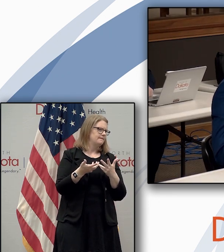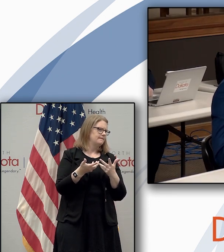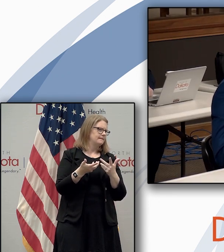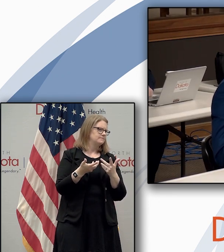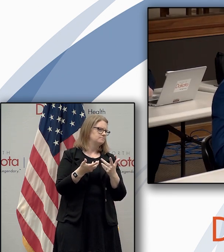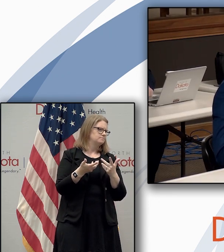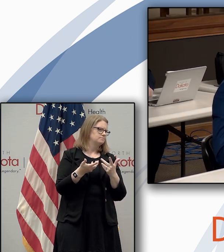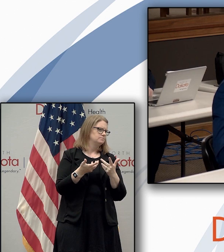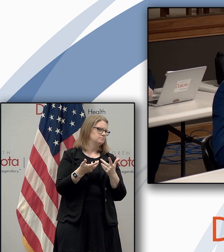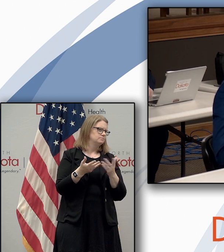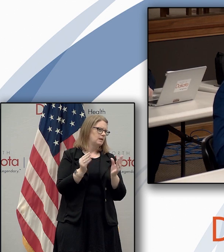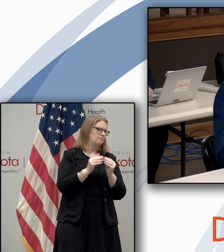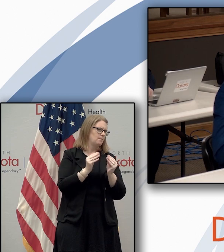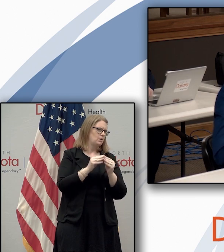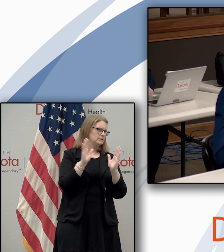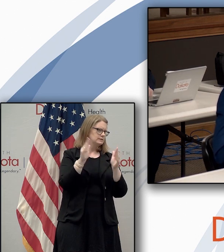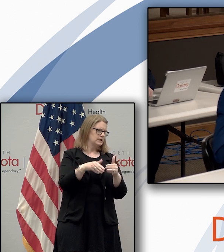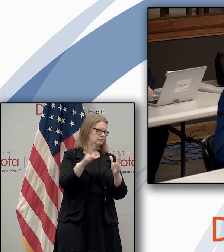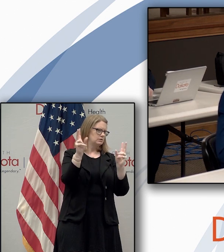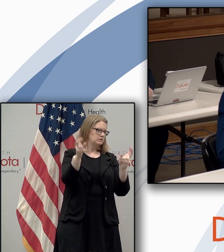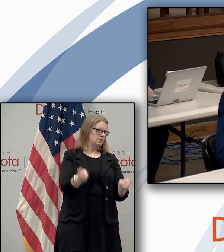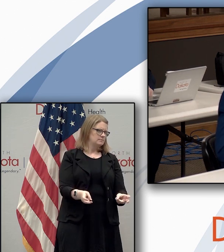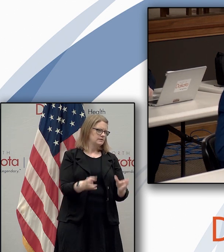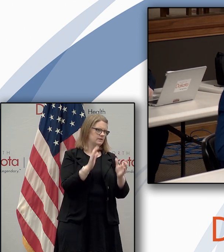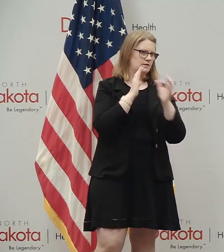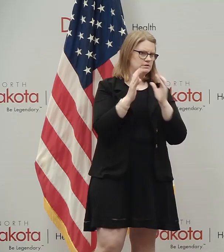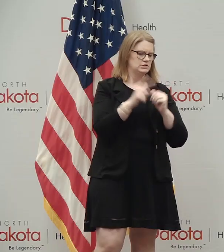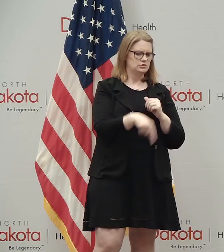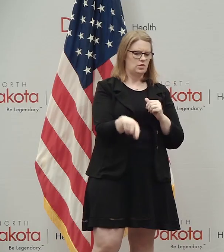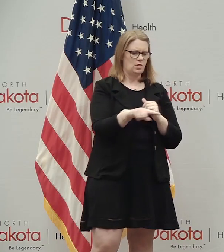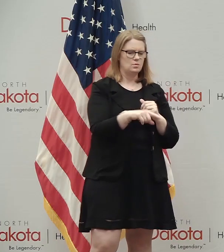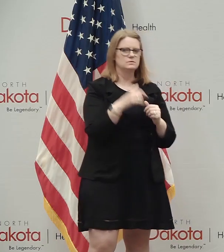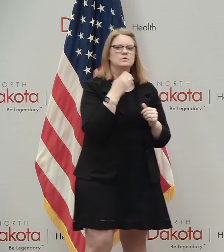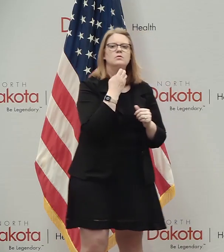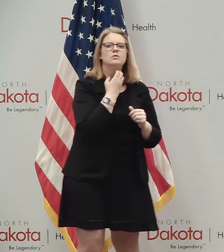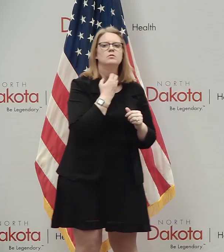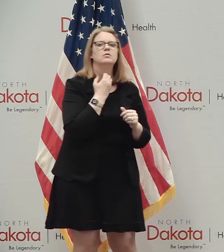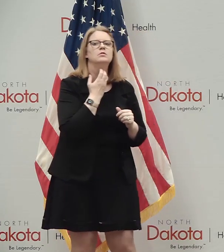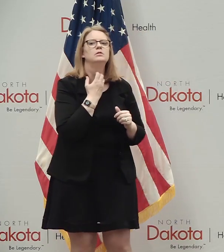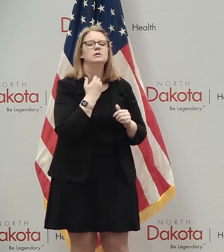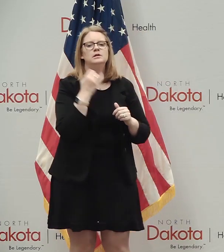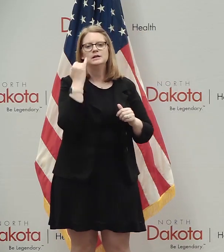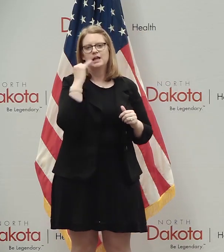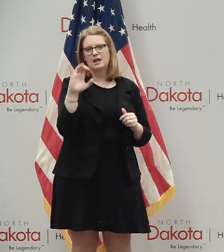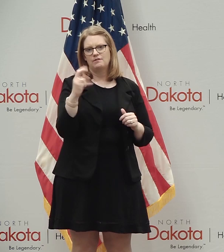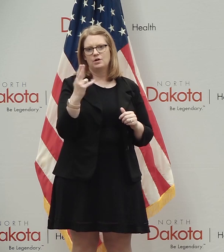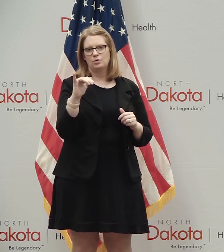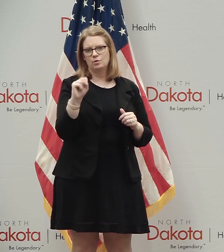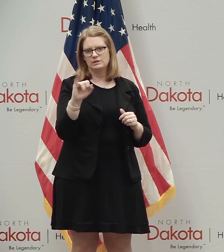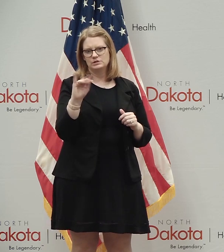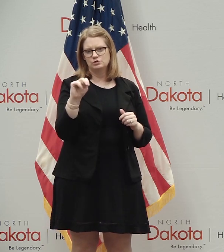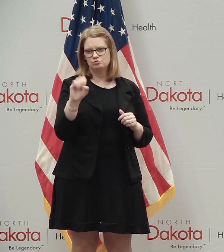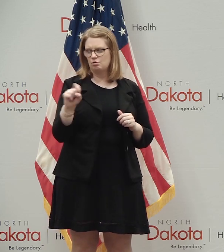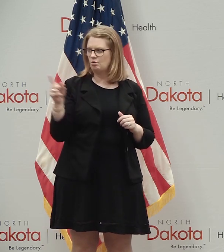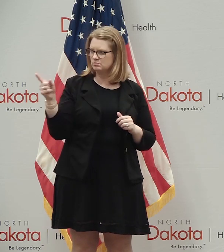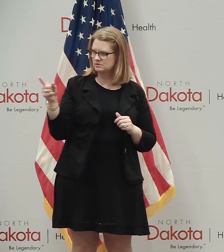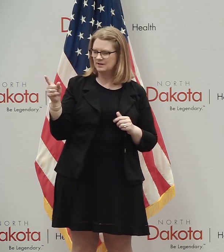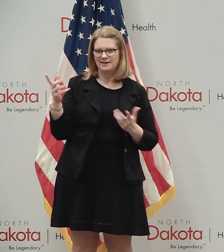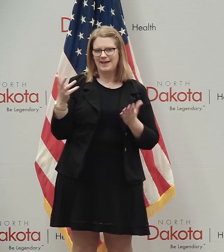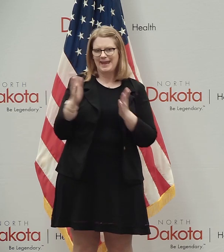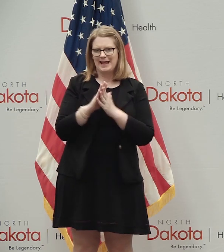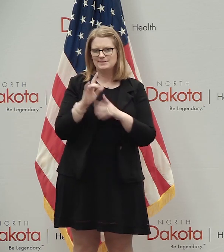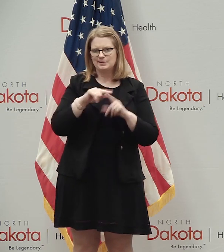more central topics of these conversations? Well, if Chris Jones was here, I would defer to him. He's not here today,